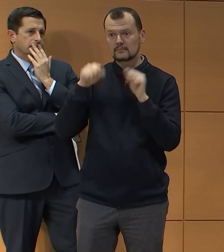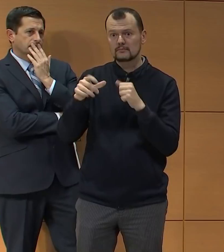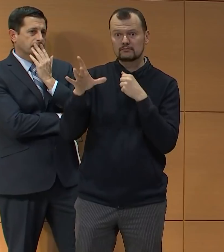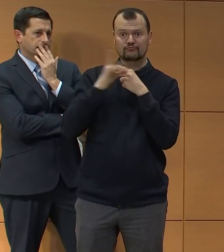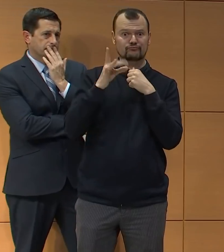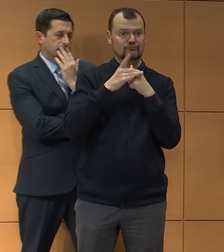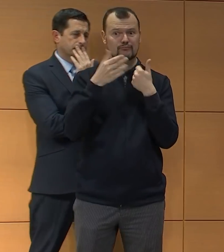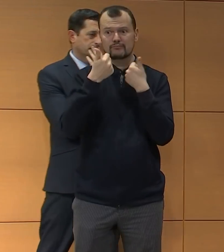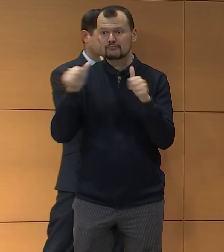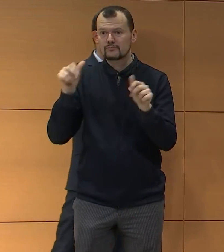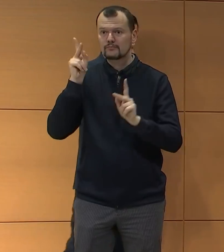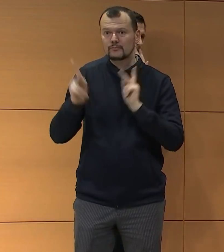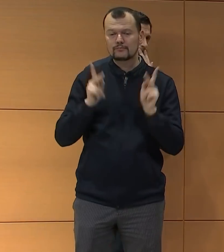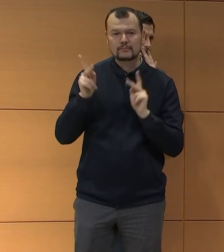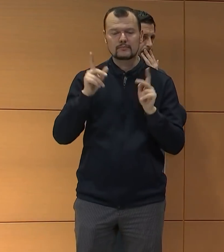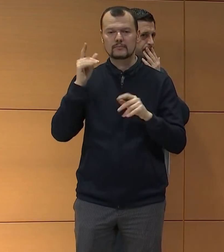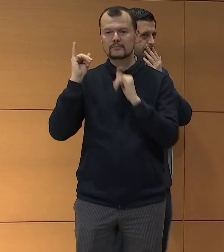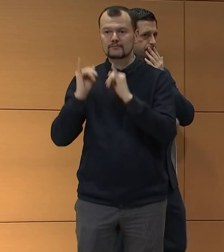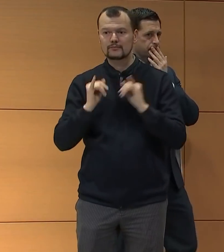grave, and we just don't know.